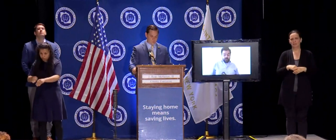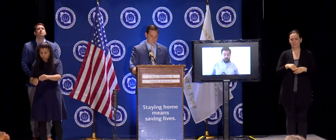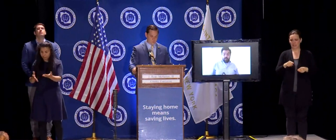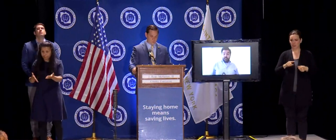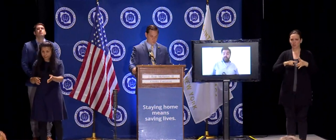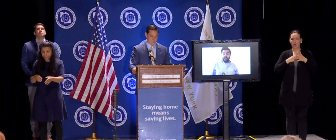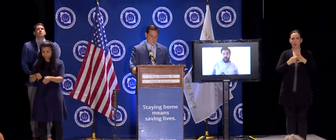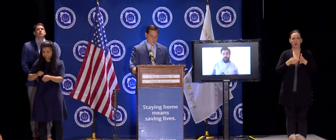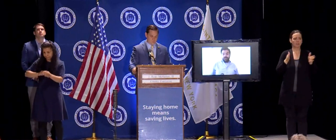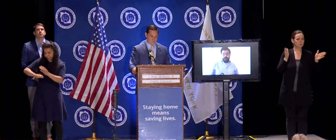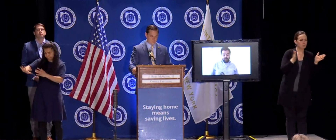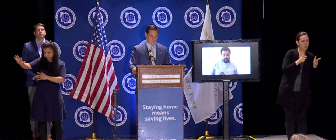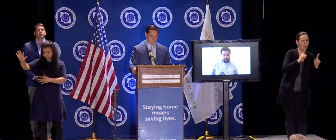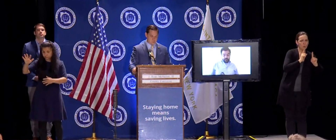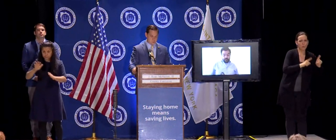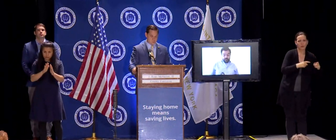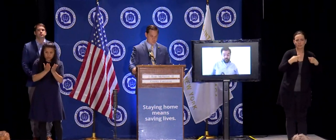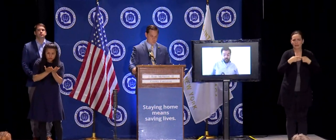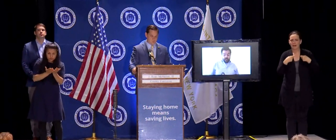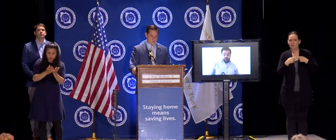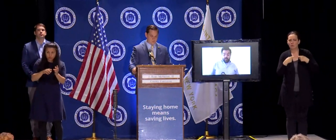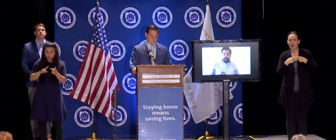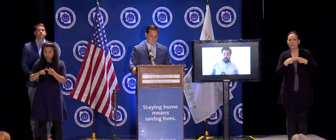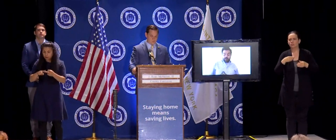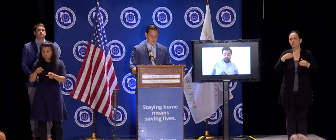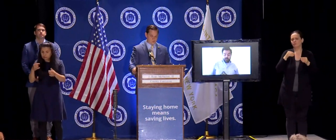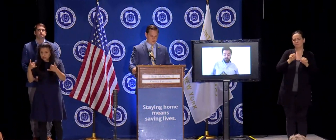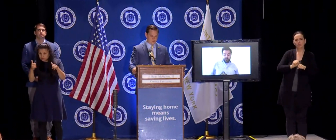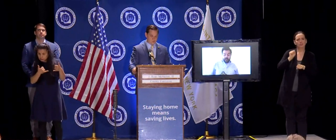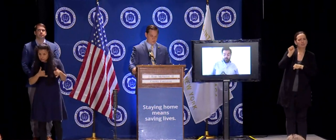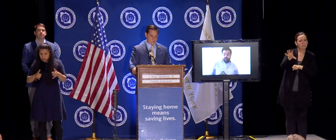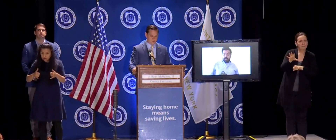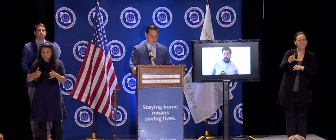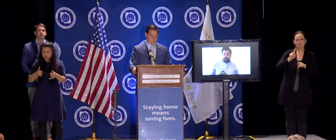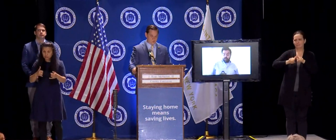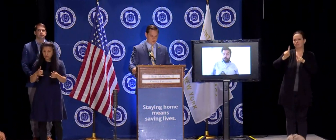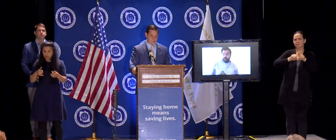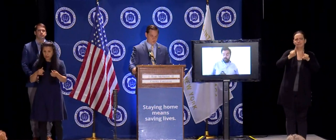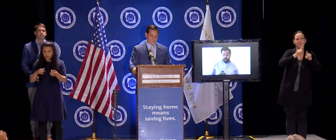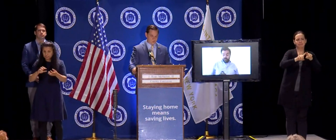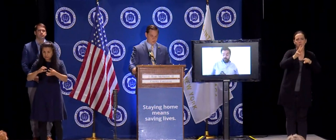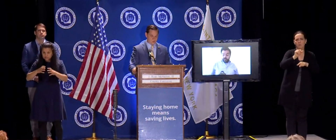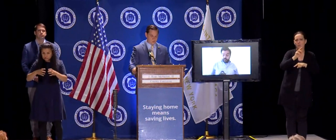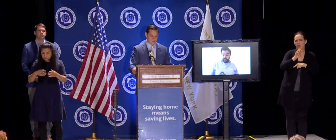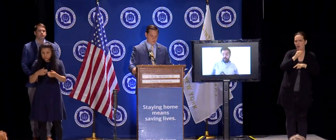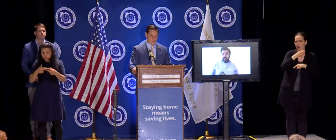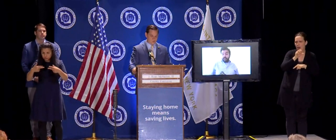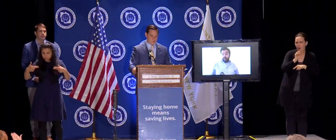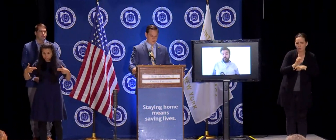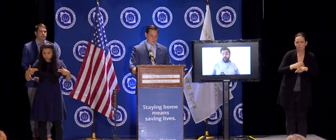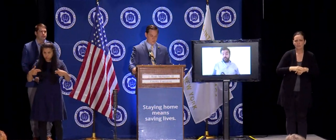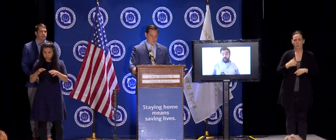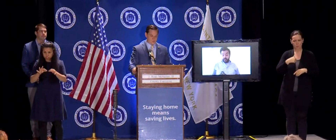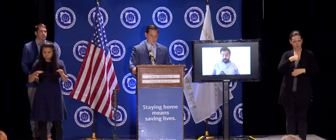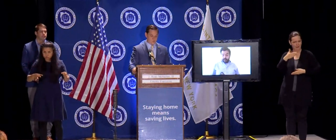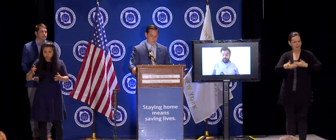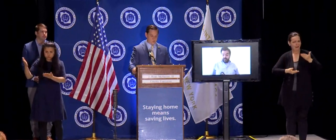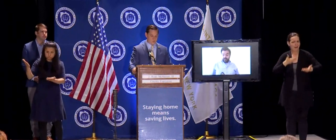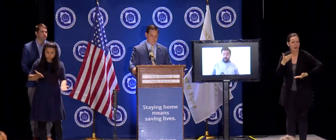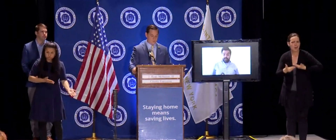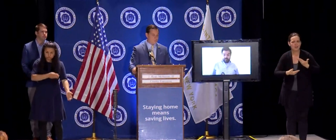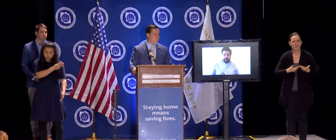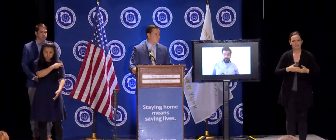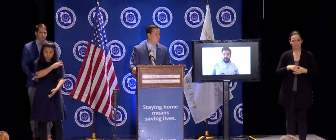electronics, toys, and household goods. We will also will hire roles in human resources, operation